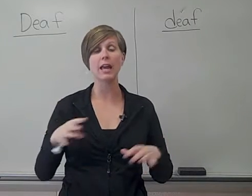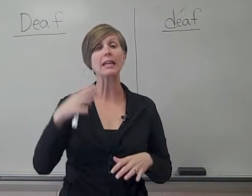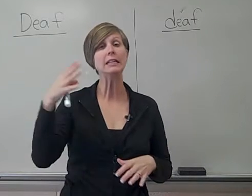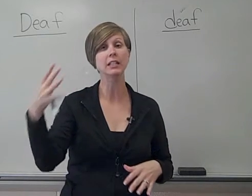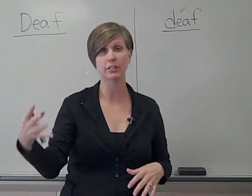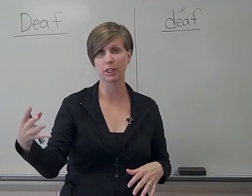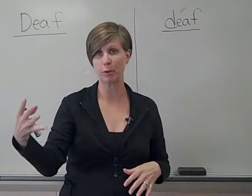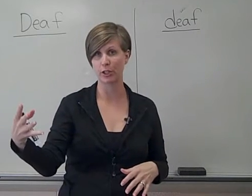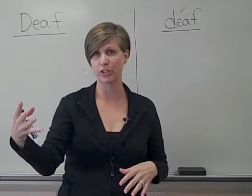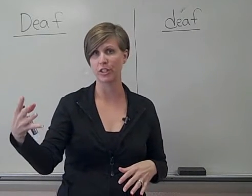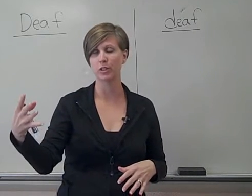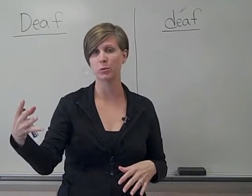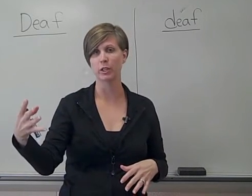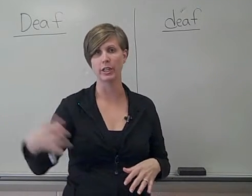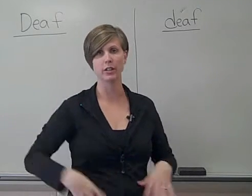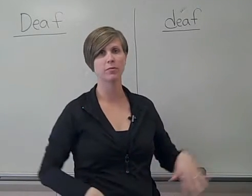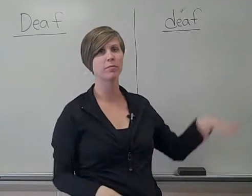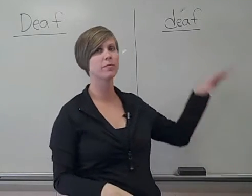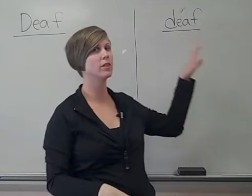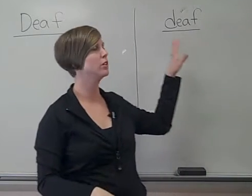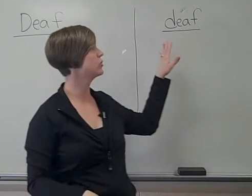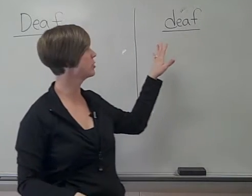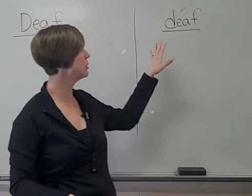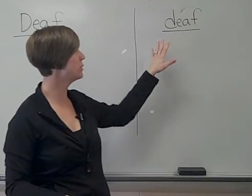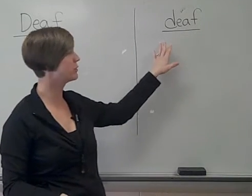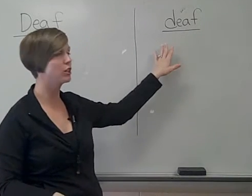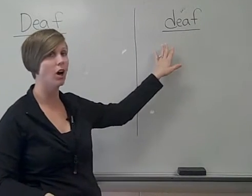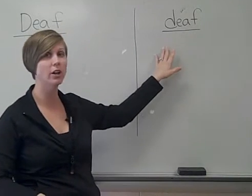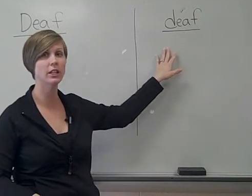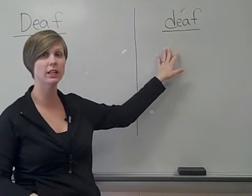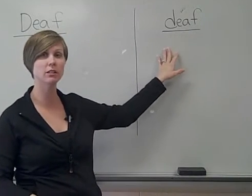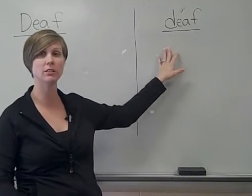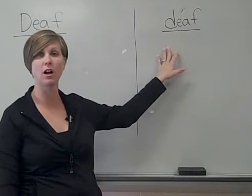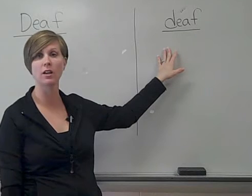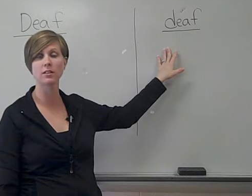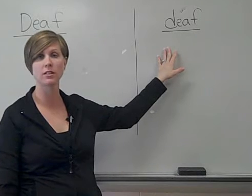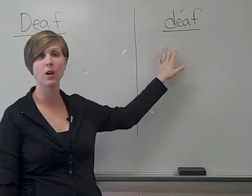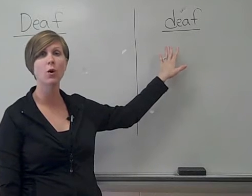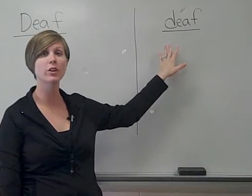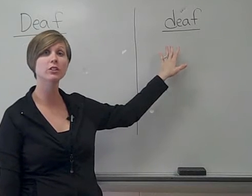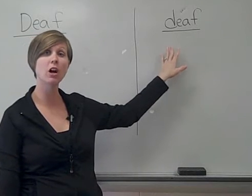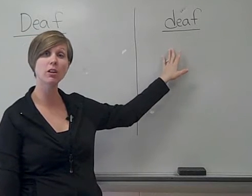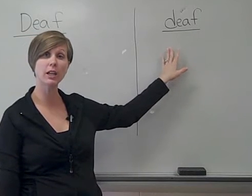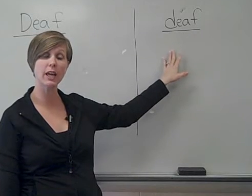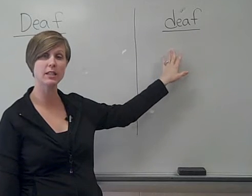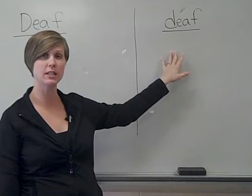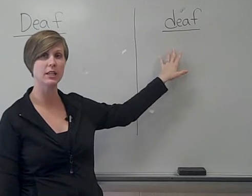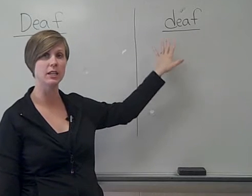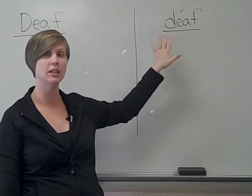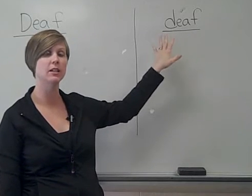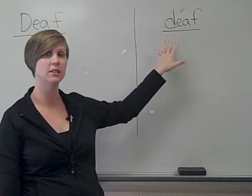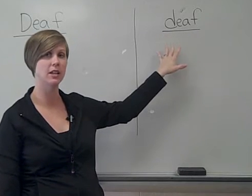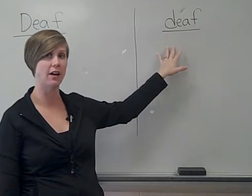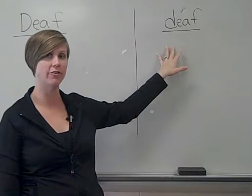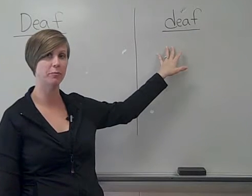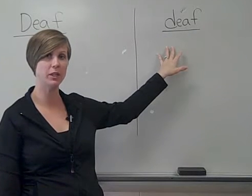a hearing person would. So when we regard hearing loss with lowercase d, deaf